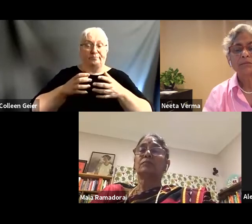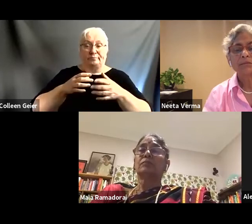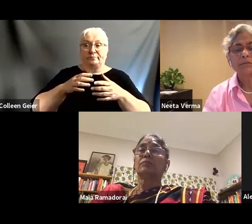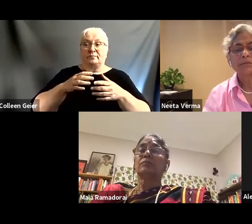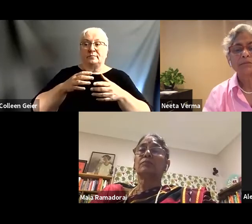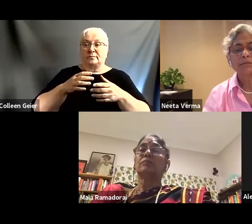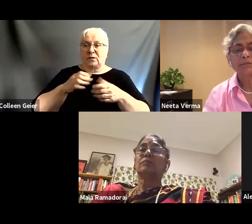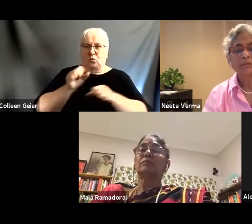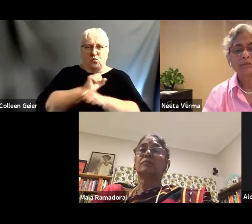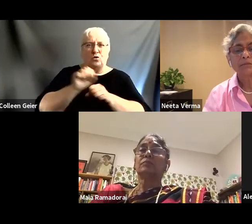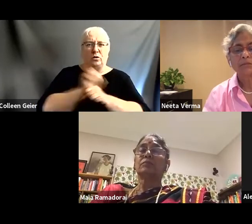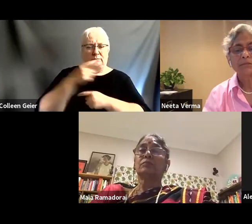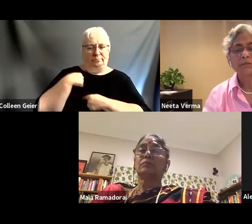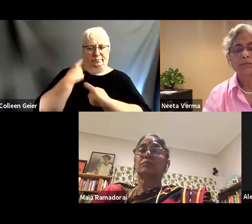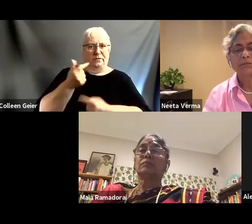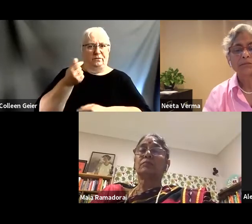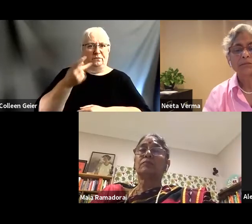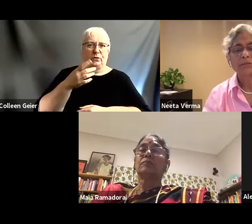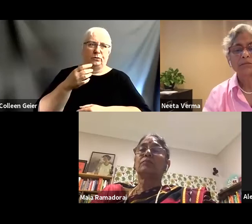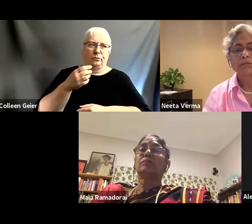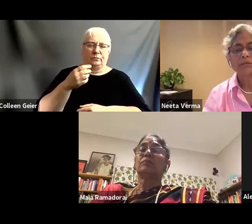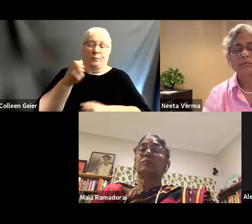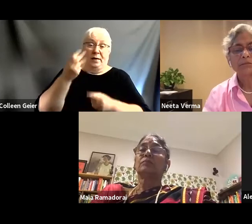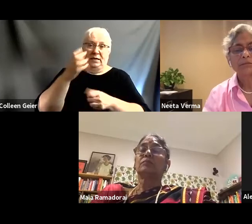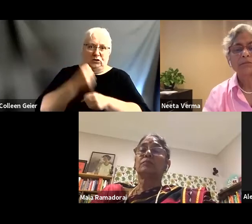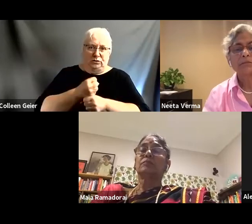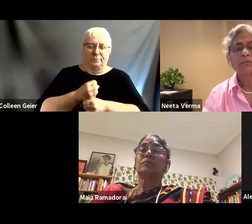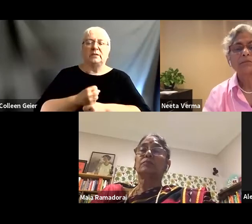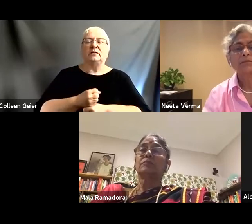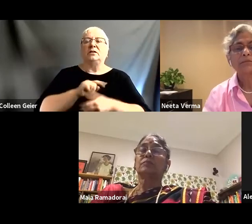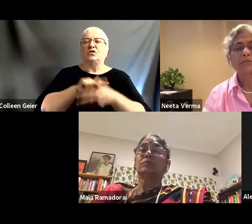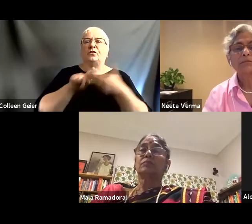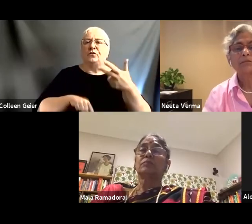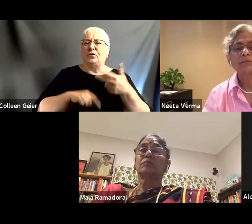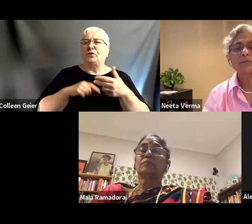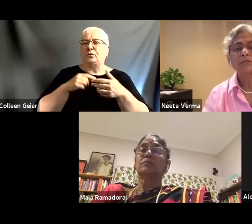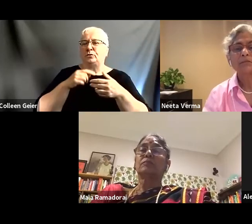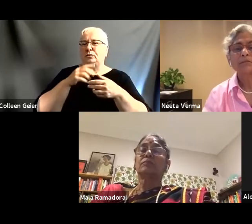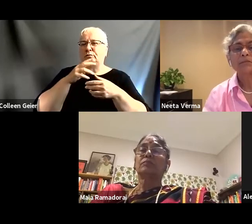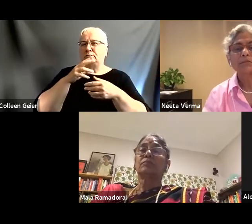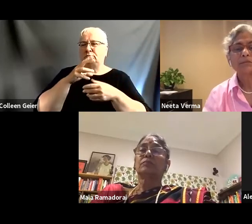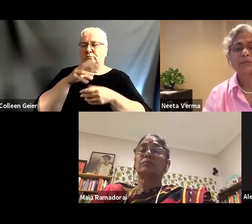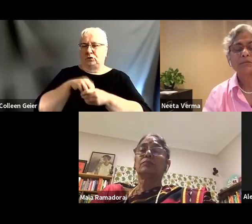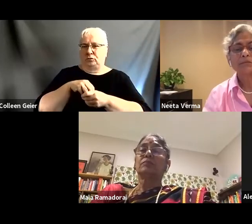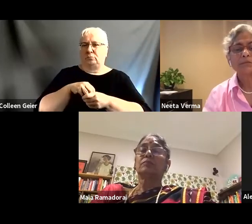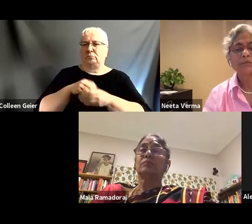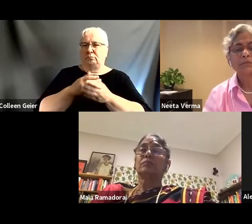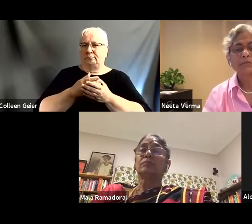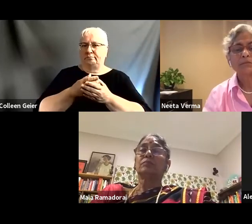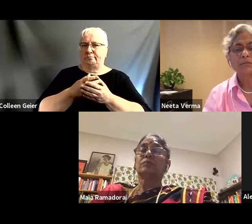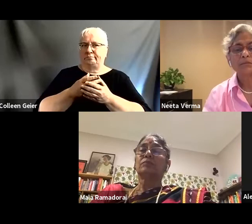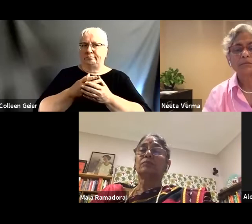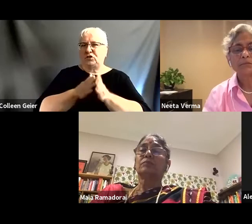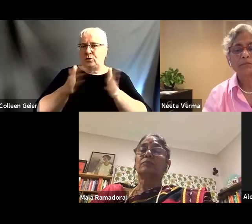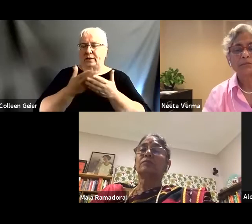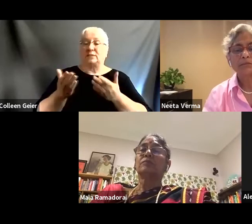decades, there have been a few traditional staples. Generally, that movement has centered around independent